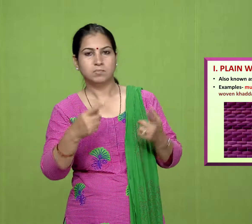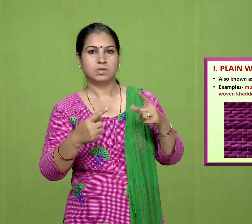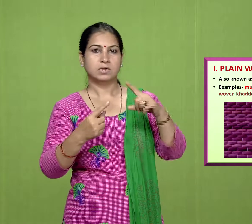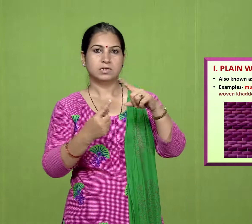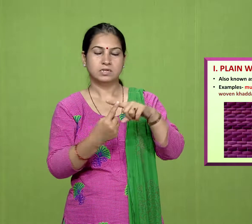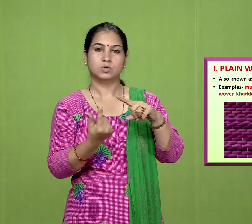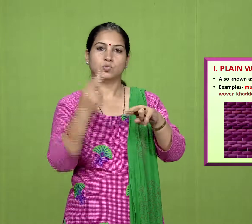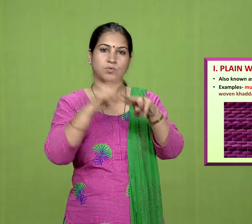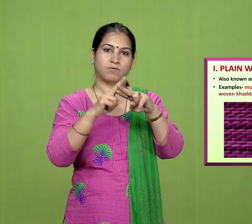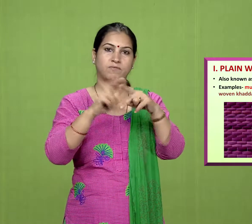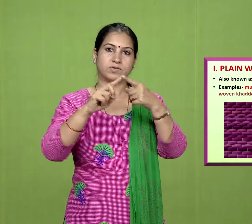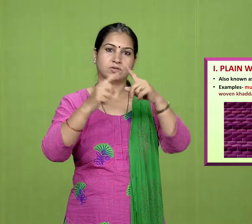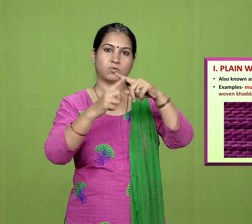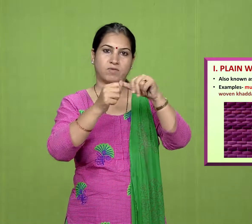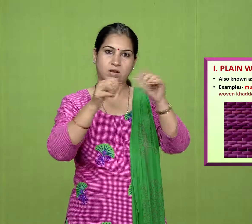taffeta weave.